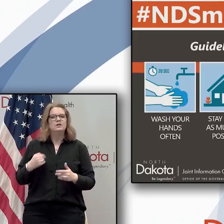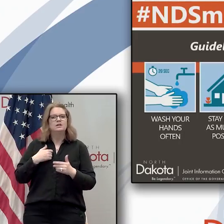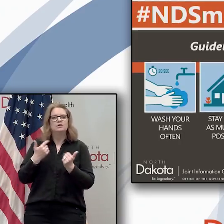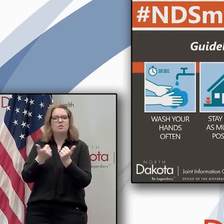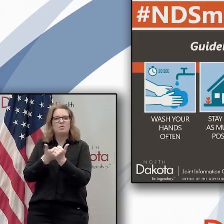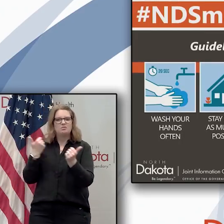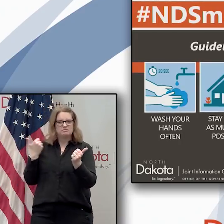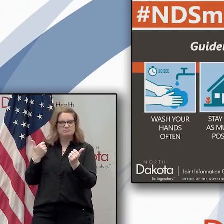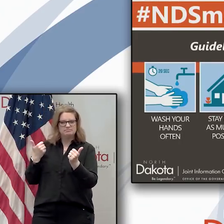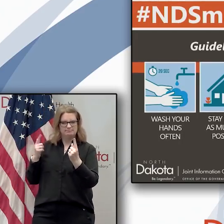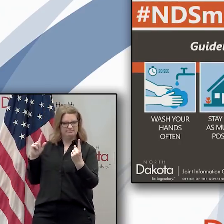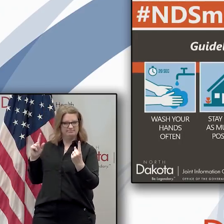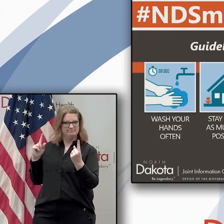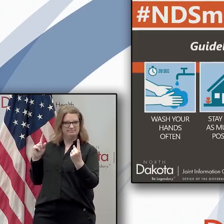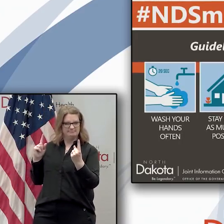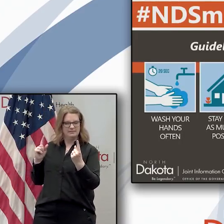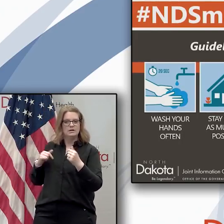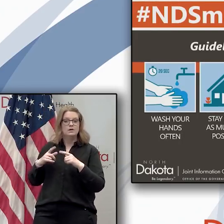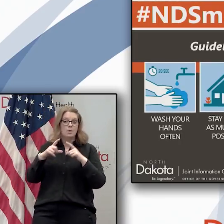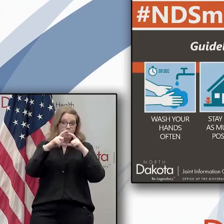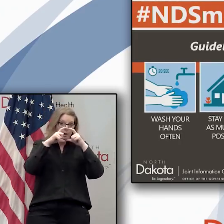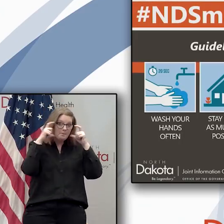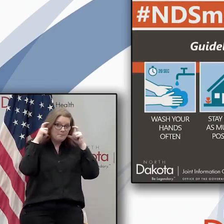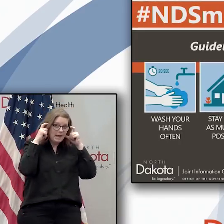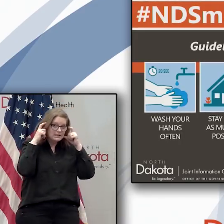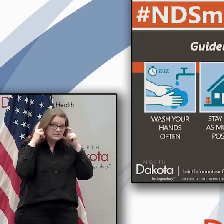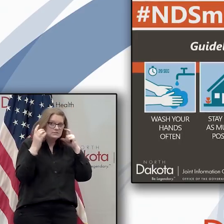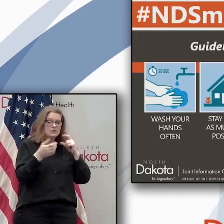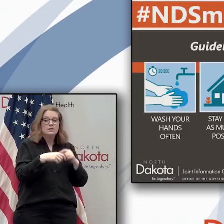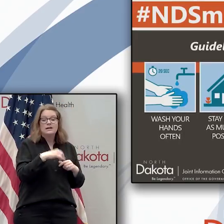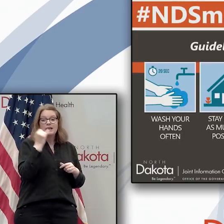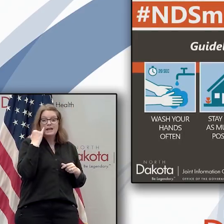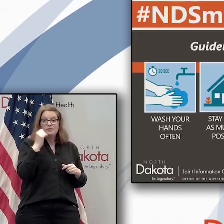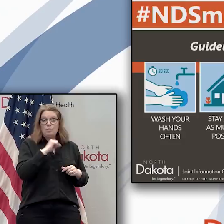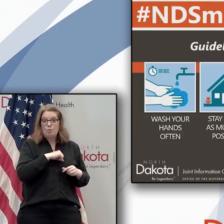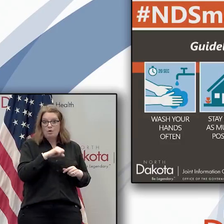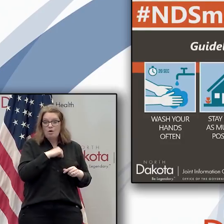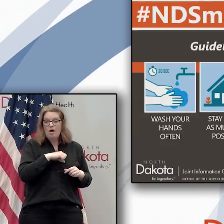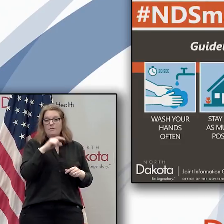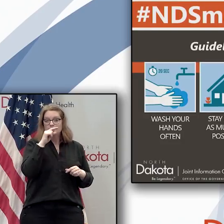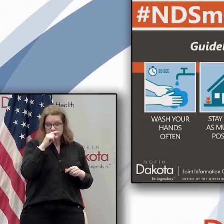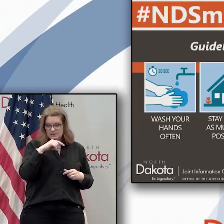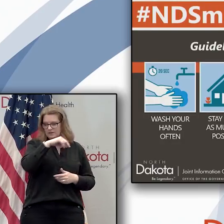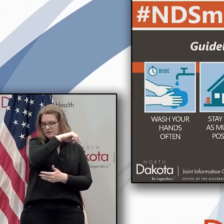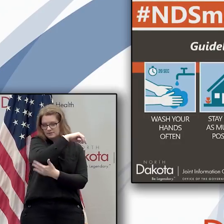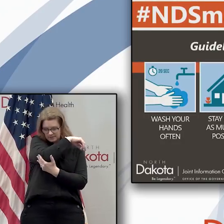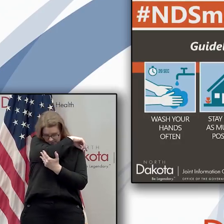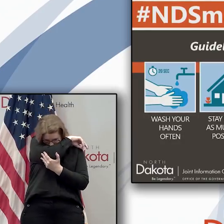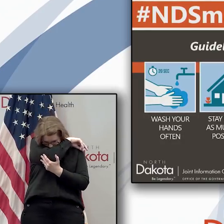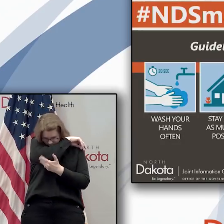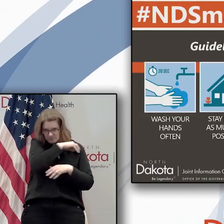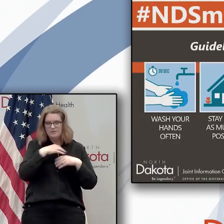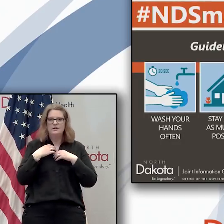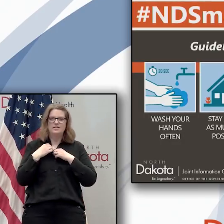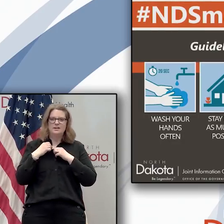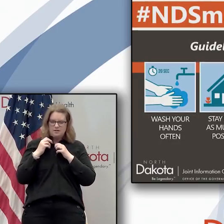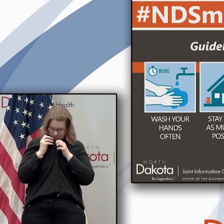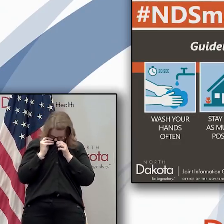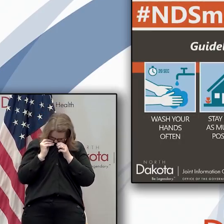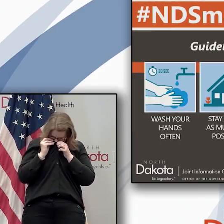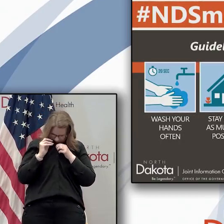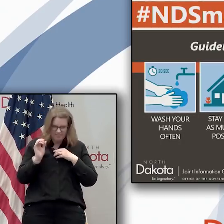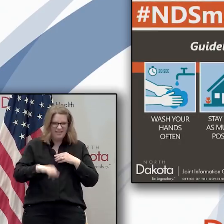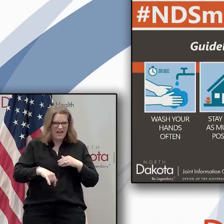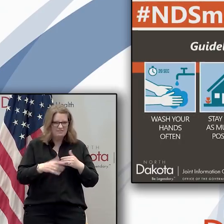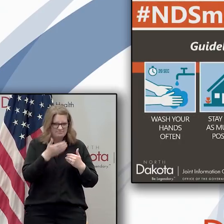other. Wear a mask or cover your mouth or nose. Certainly when you're coughing or sneezing. And